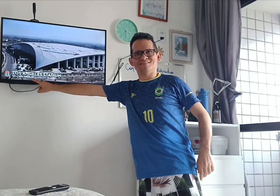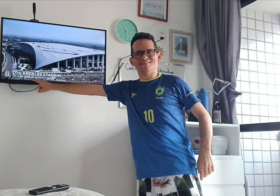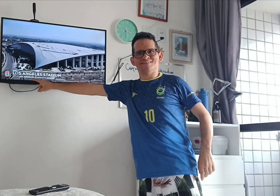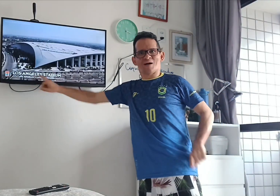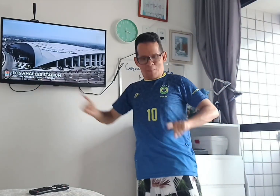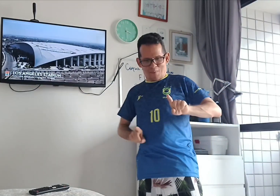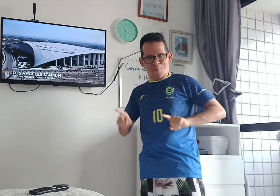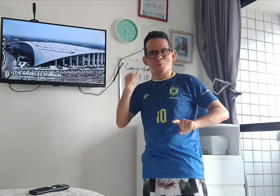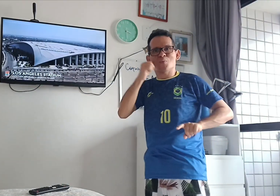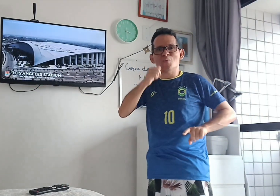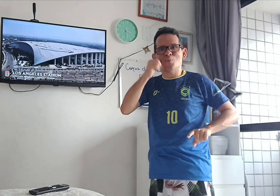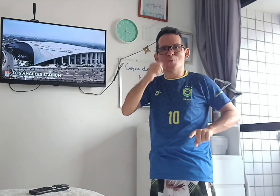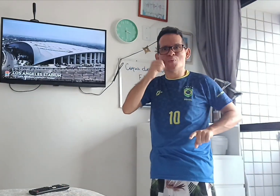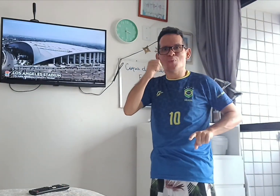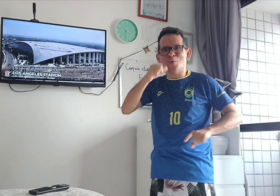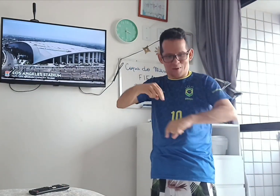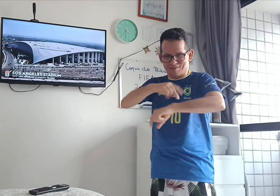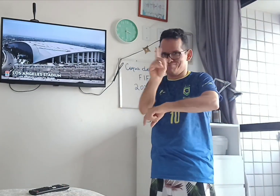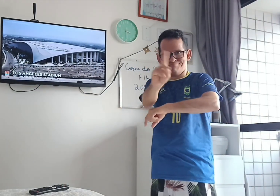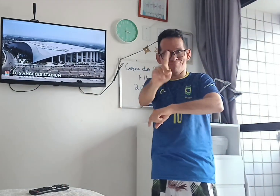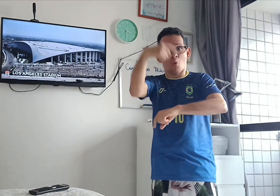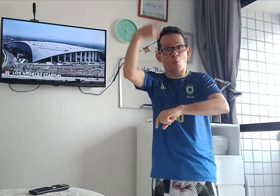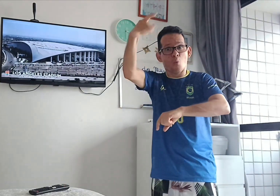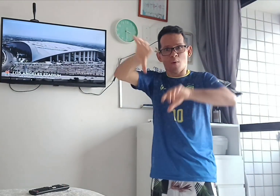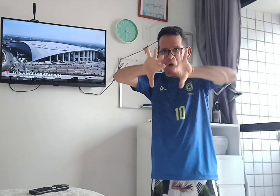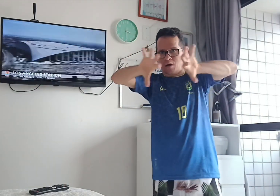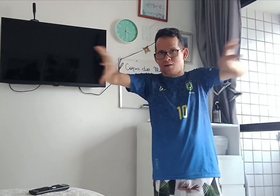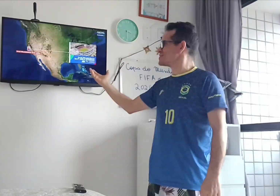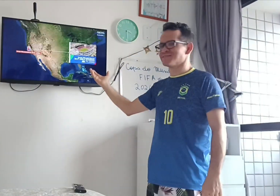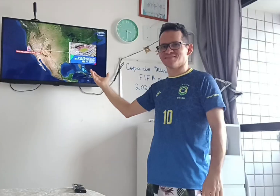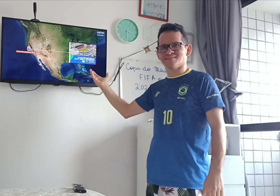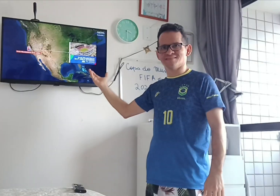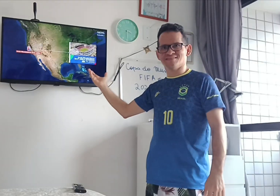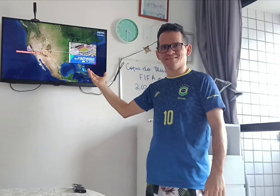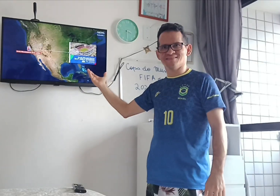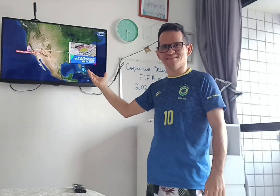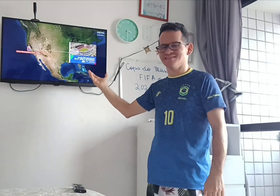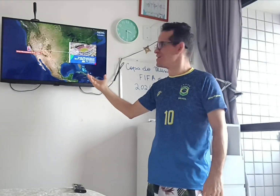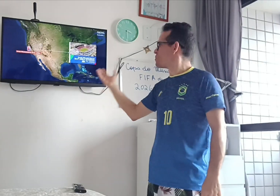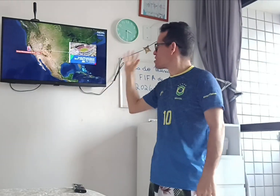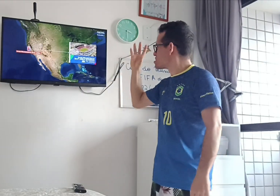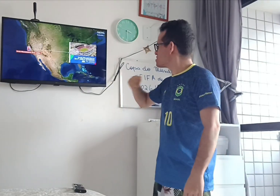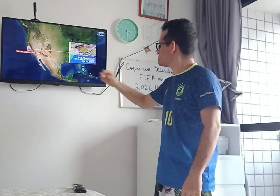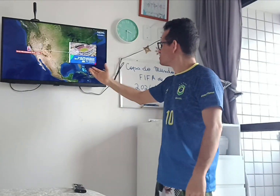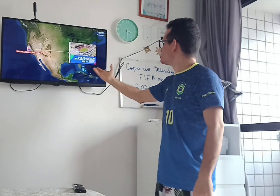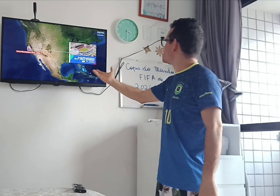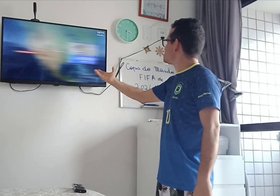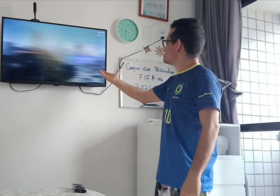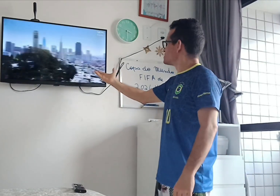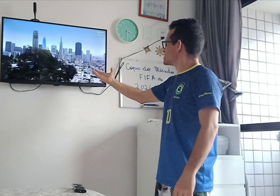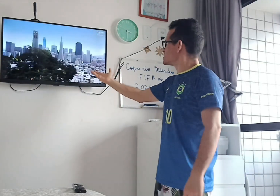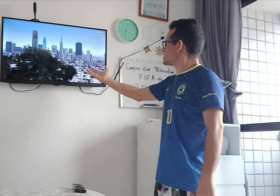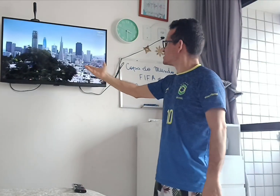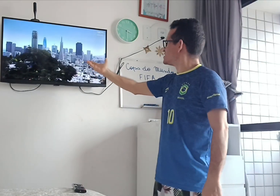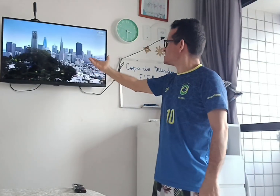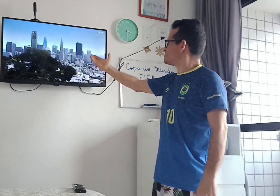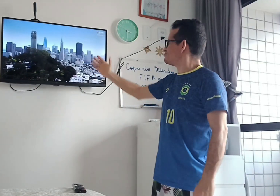include the United States, Belgium, and Iran. San Francisco Bay Area. San Francisco is a